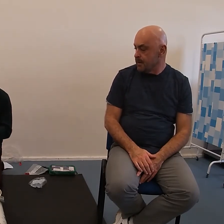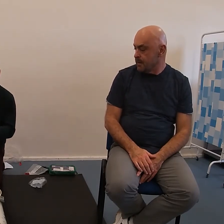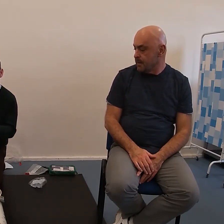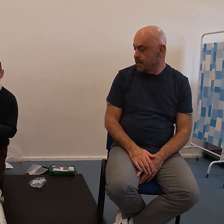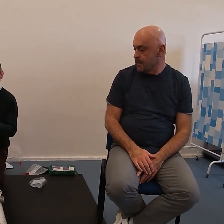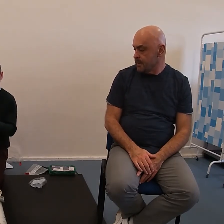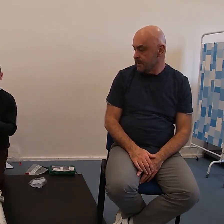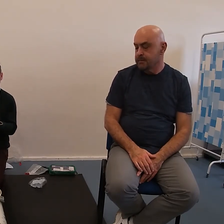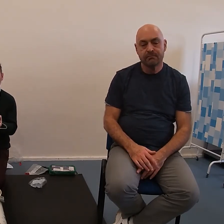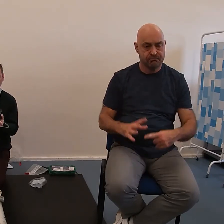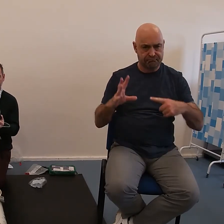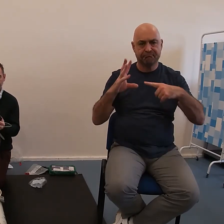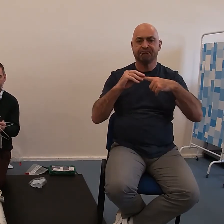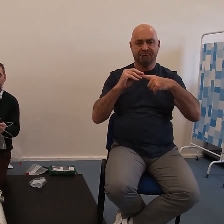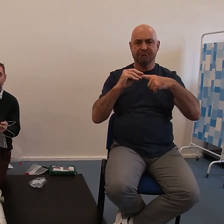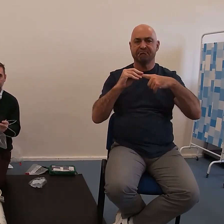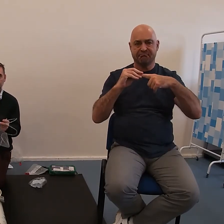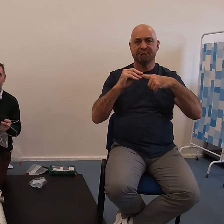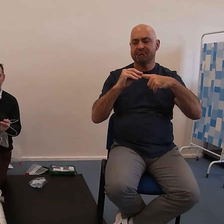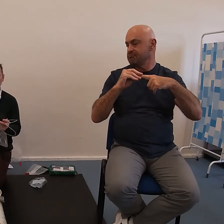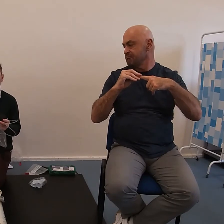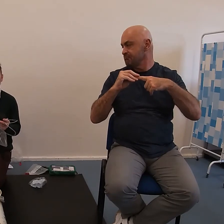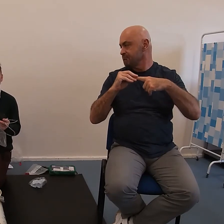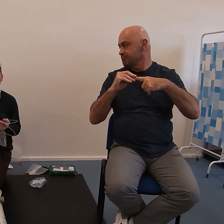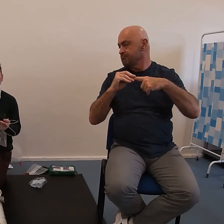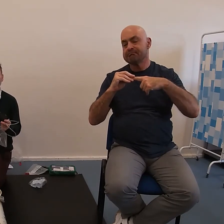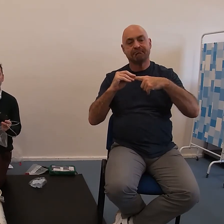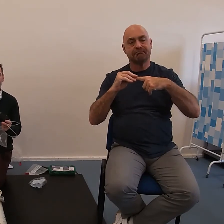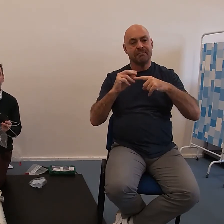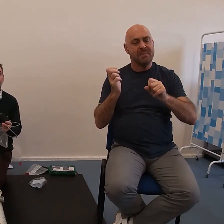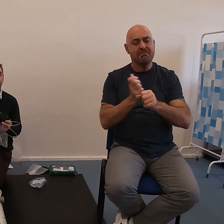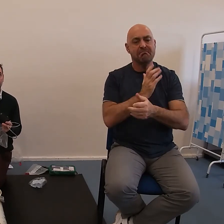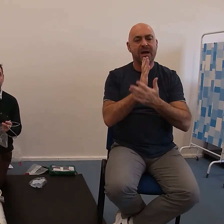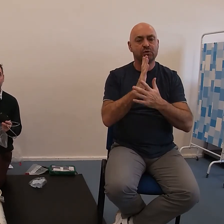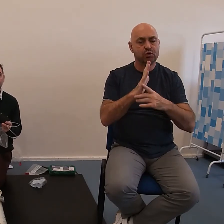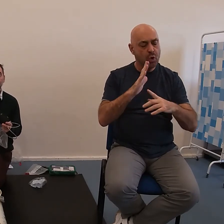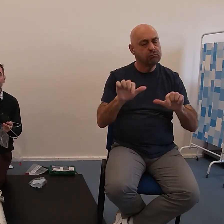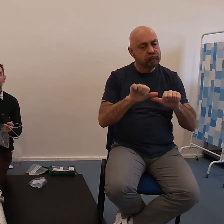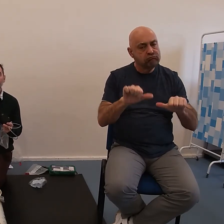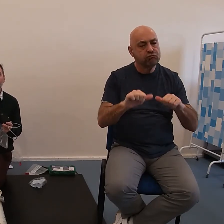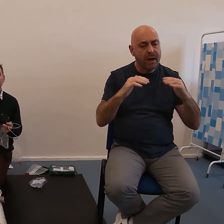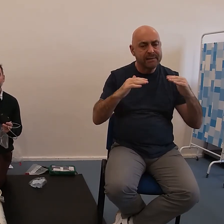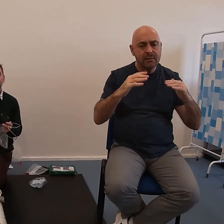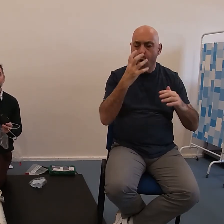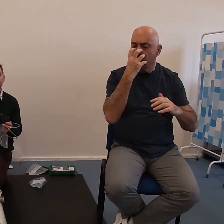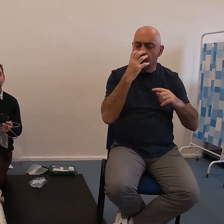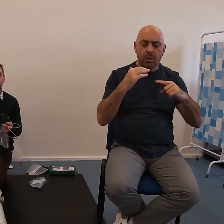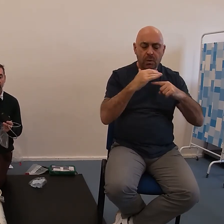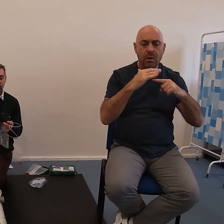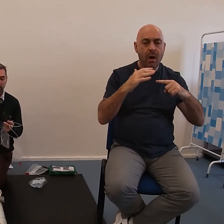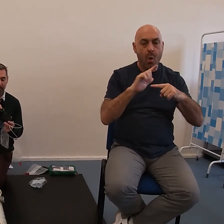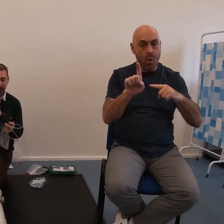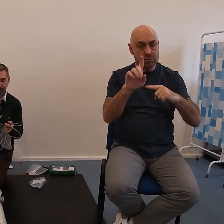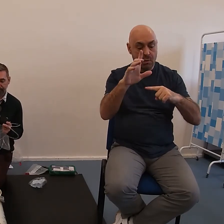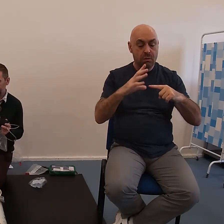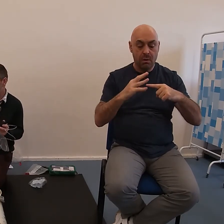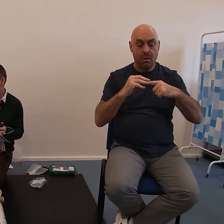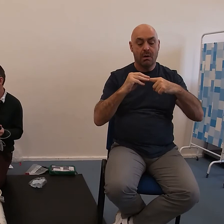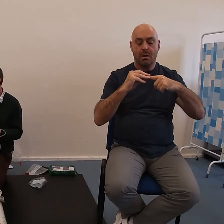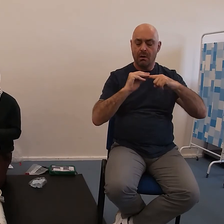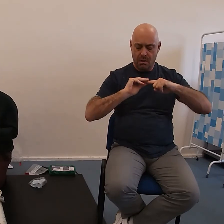we must use pulse oximetry to ensure that the person's getting enough oxygen and also to tell us when to stop.